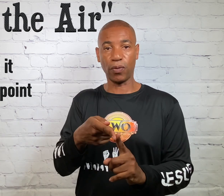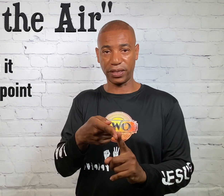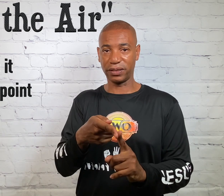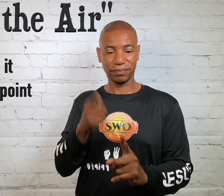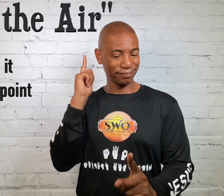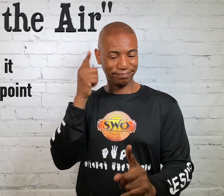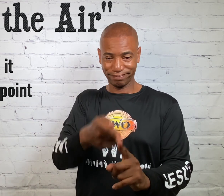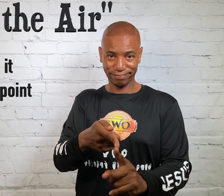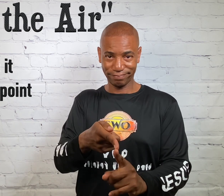point.